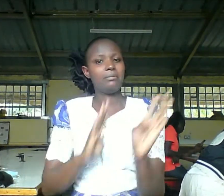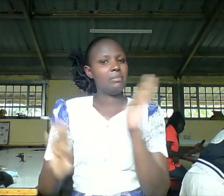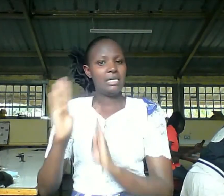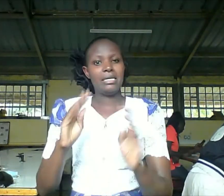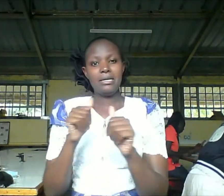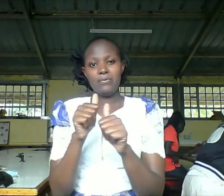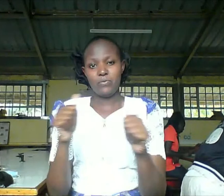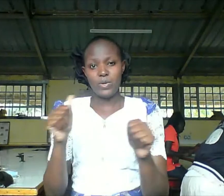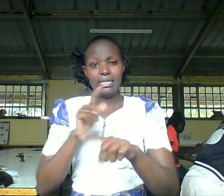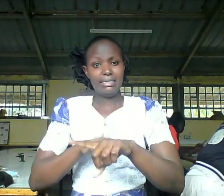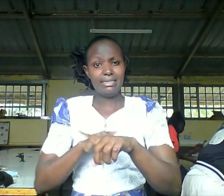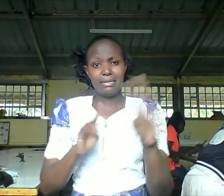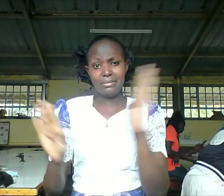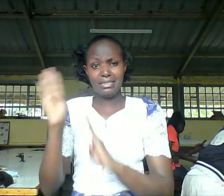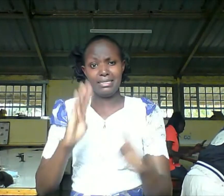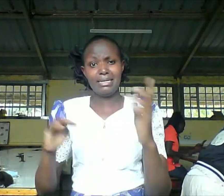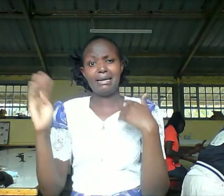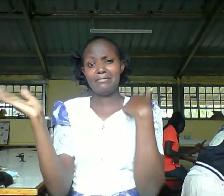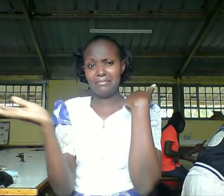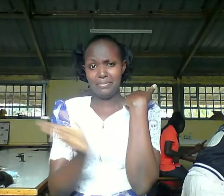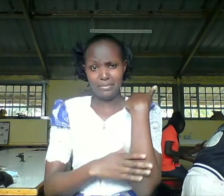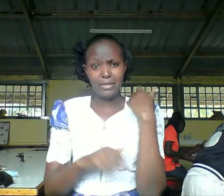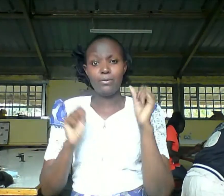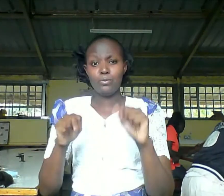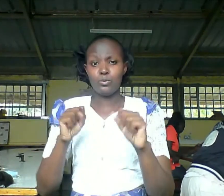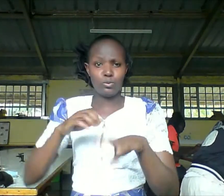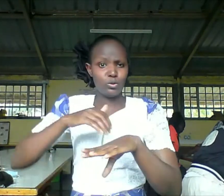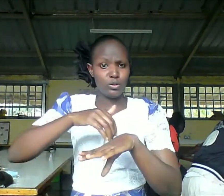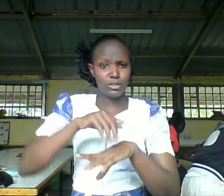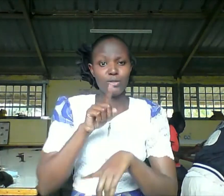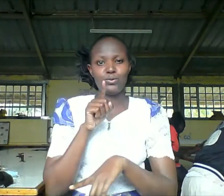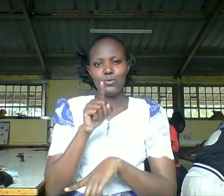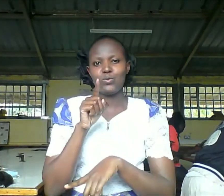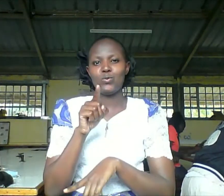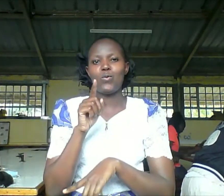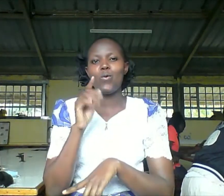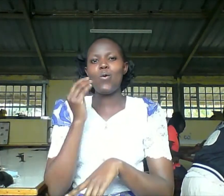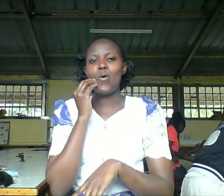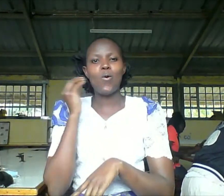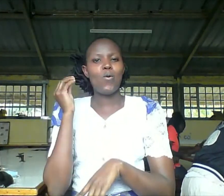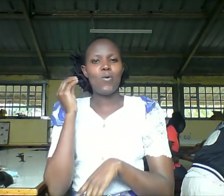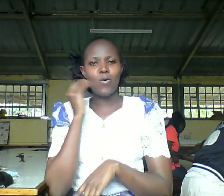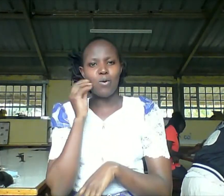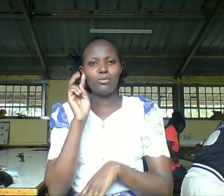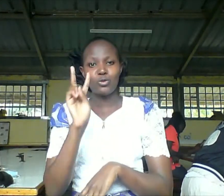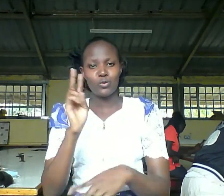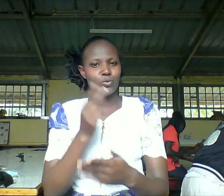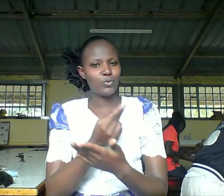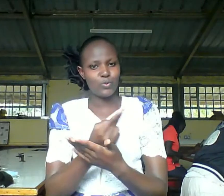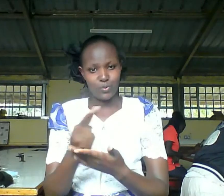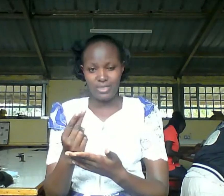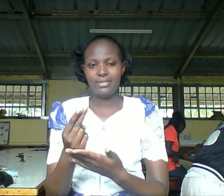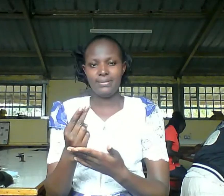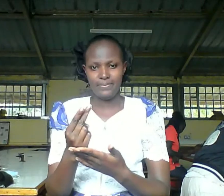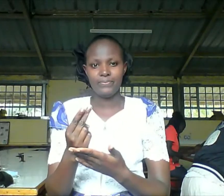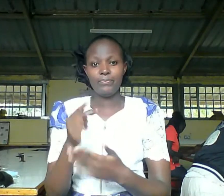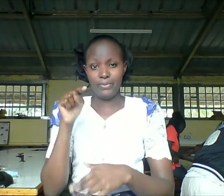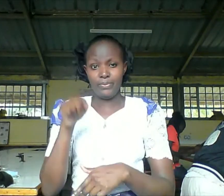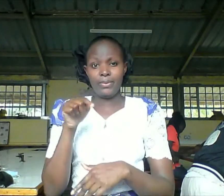indiscipline cases, I would suspend you home to stay for 2 weeks. The other thing is that in the school, you are not supposed to talk